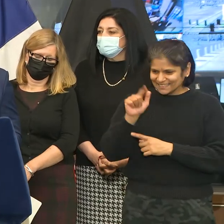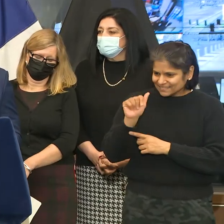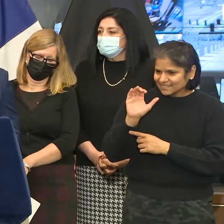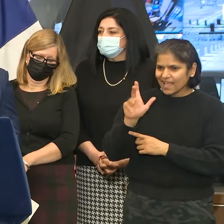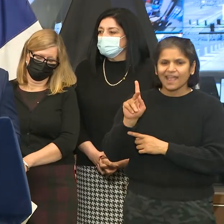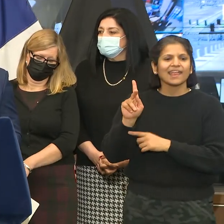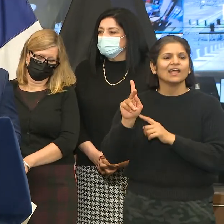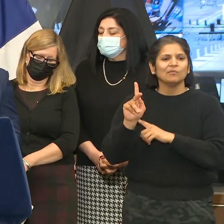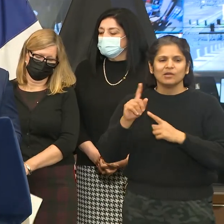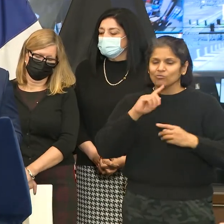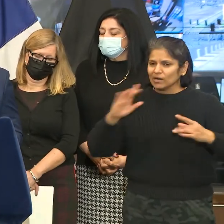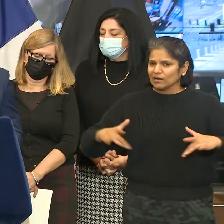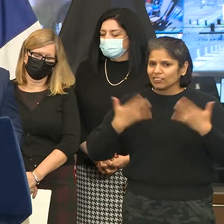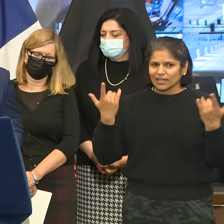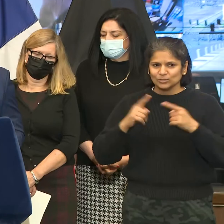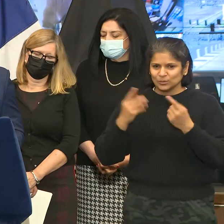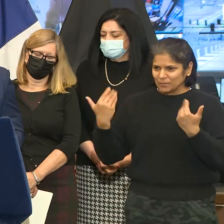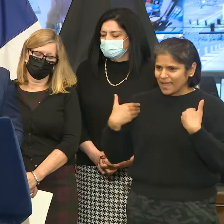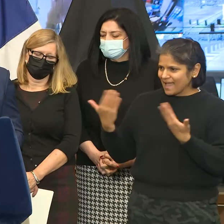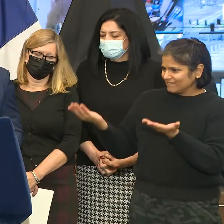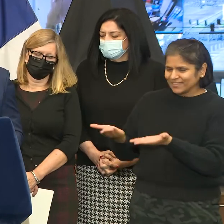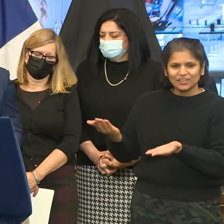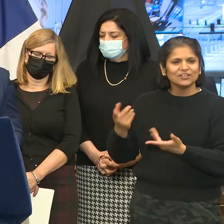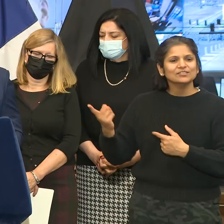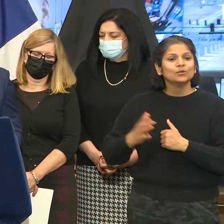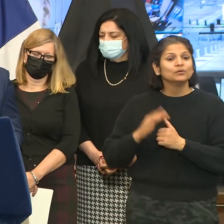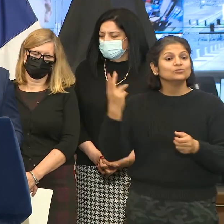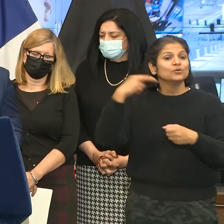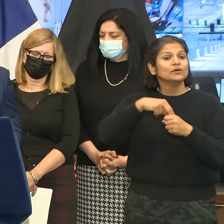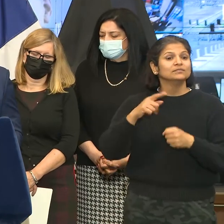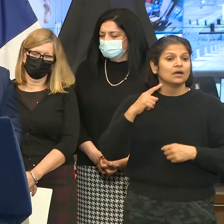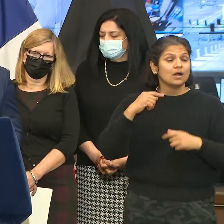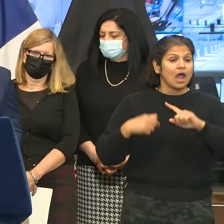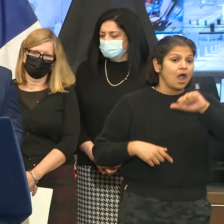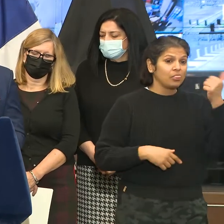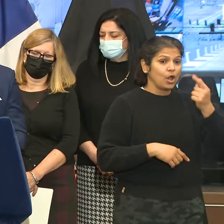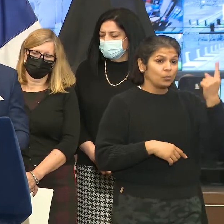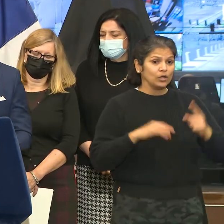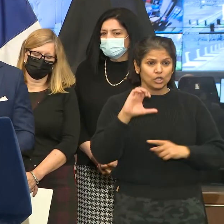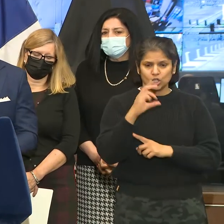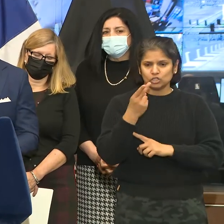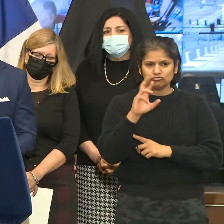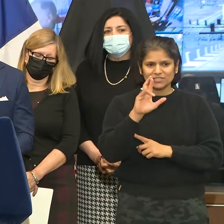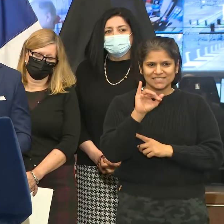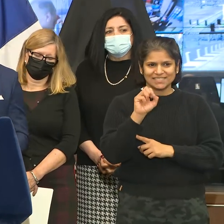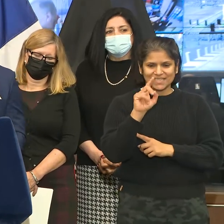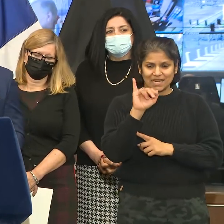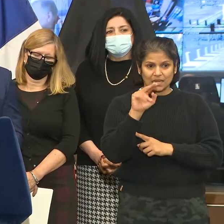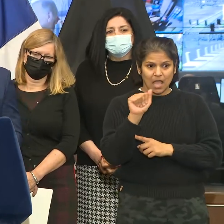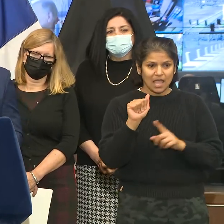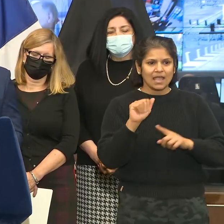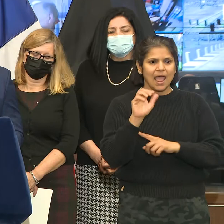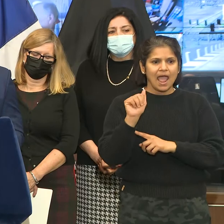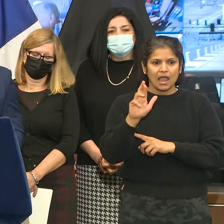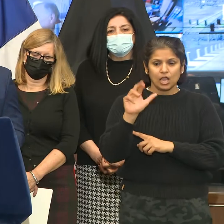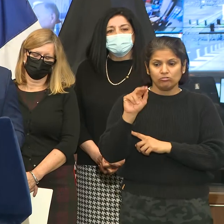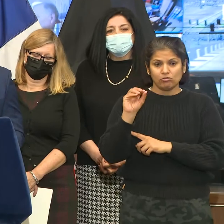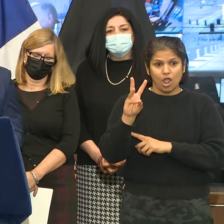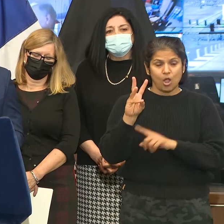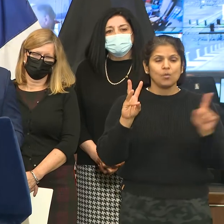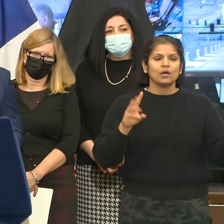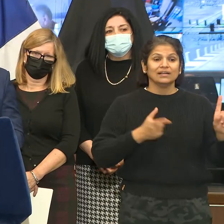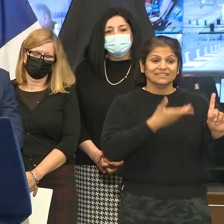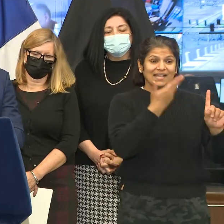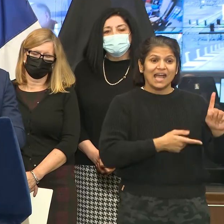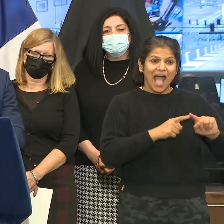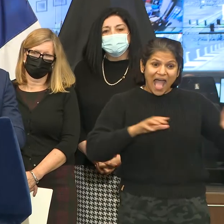joining Christina Farrell, who was the acting commissioner. She played a major